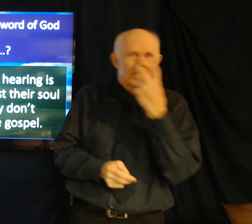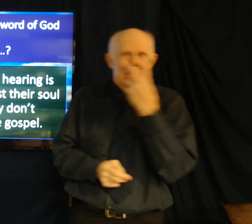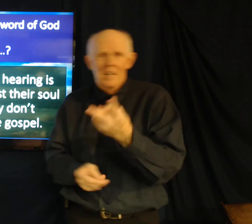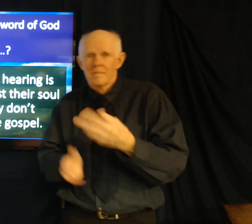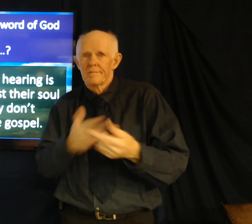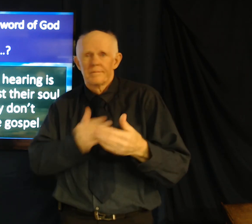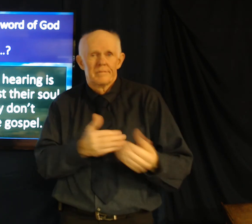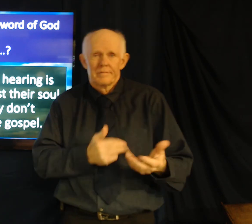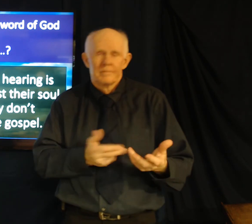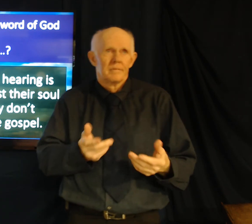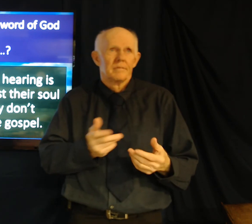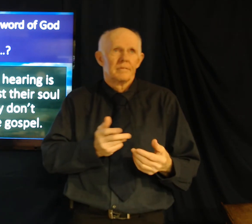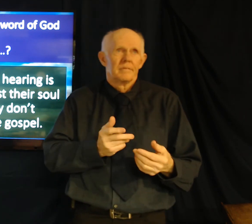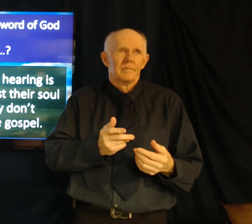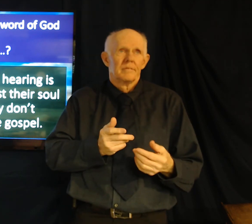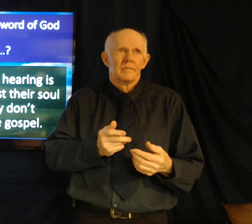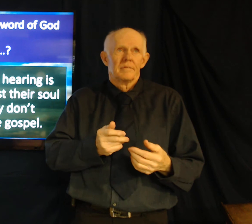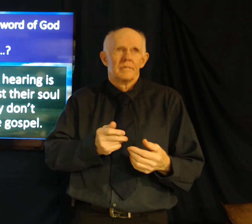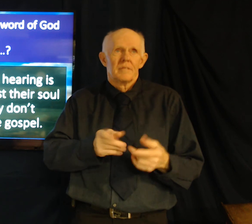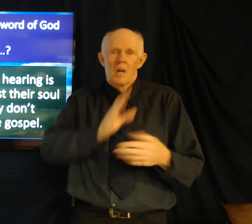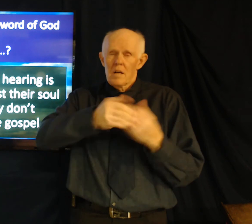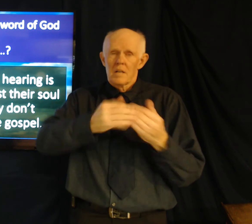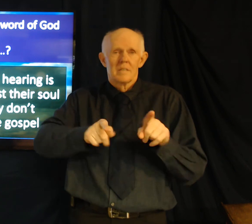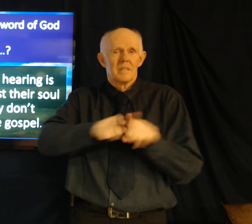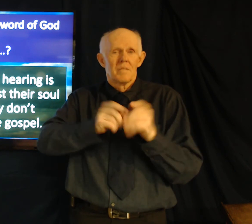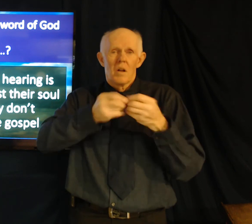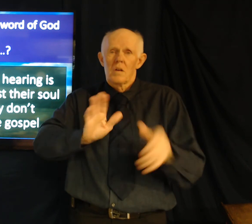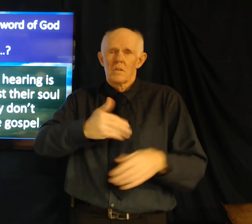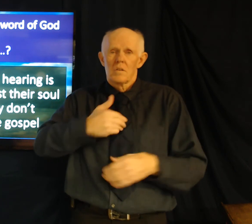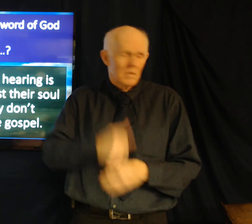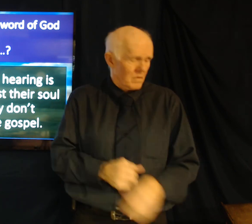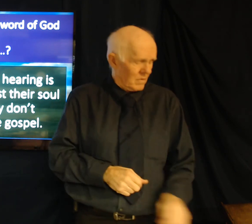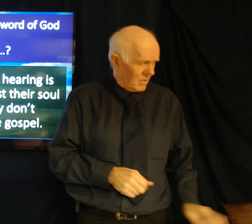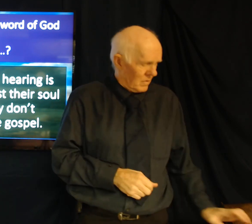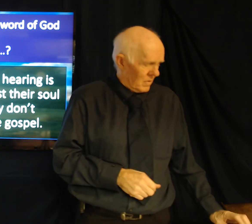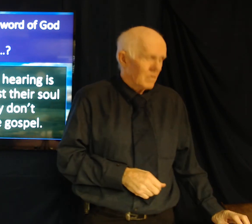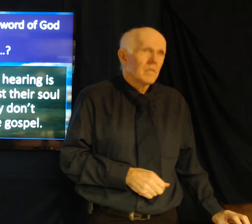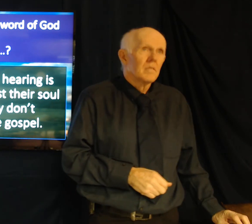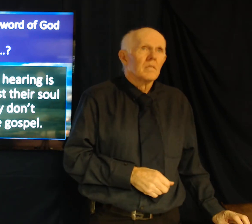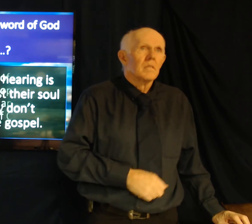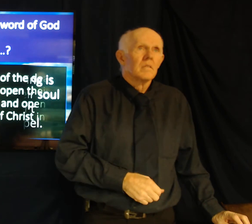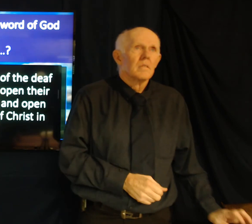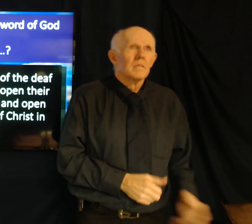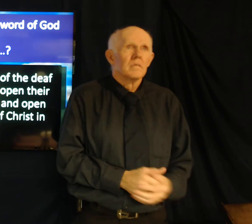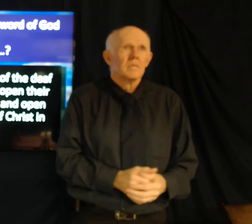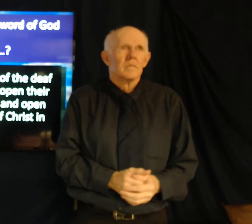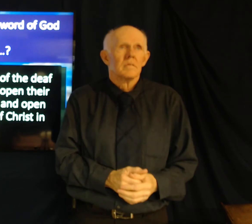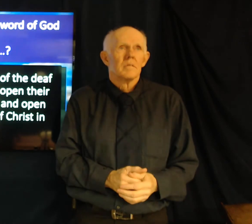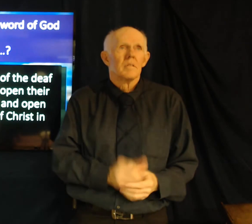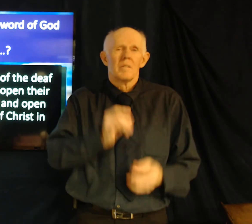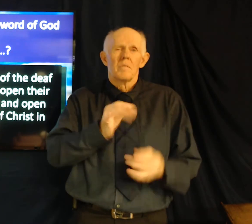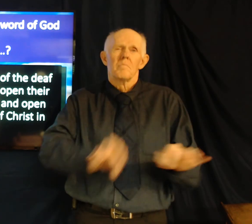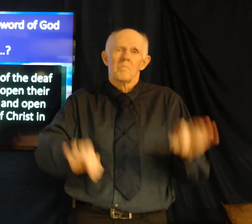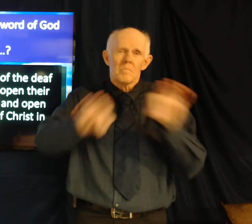hearing deaf blind it doesn't matter we all lose our souls it is